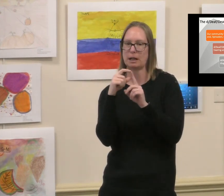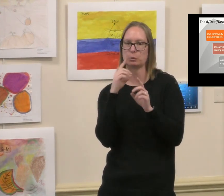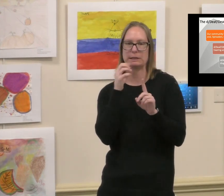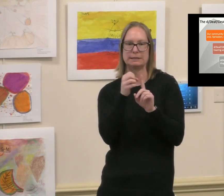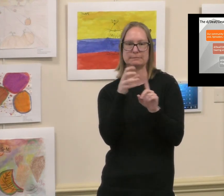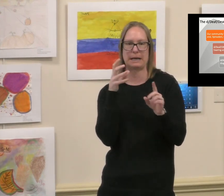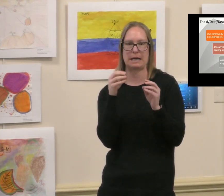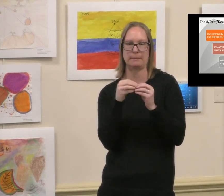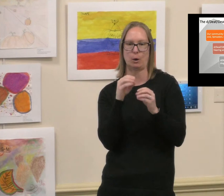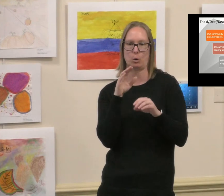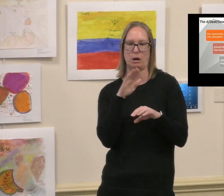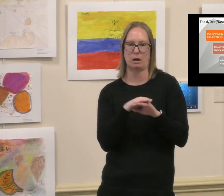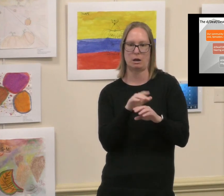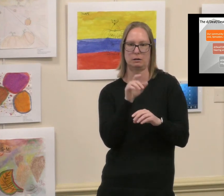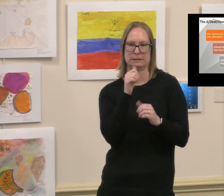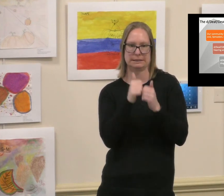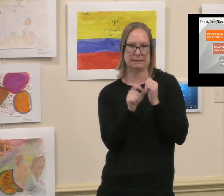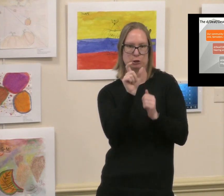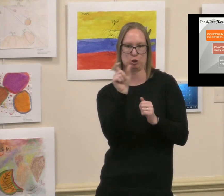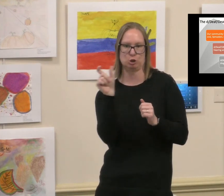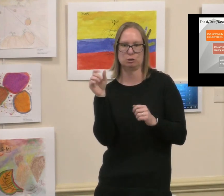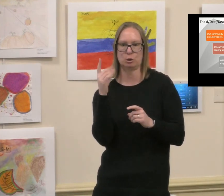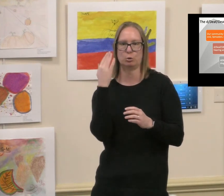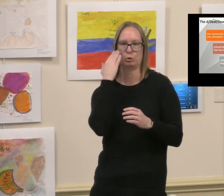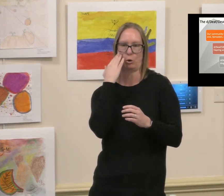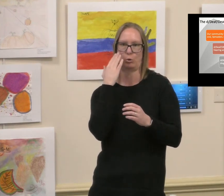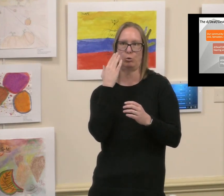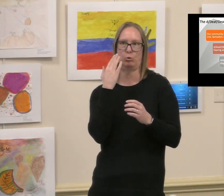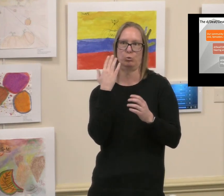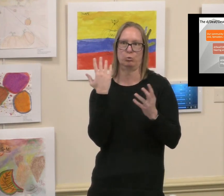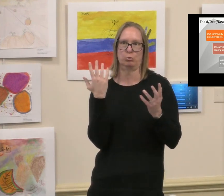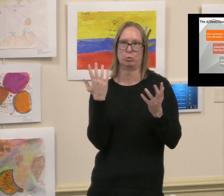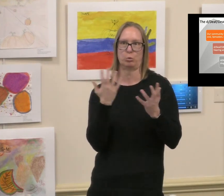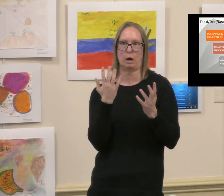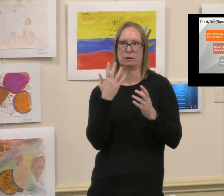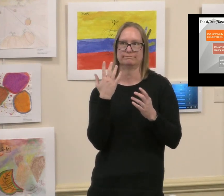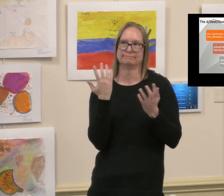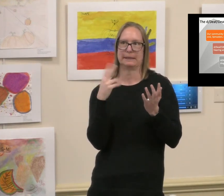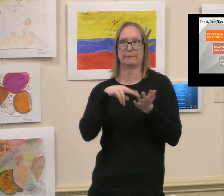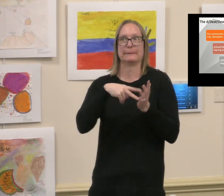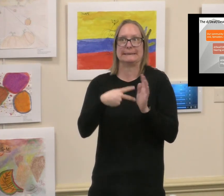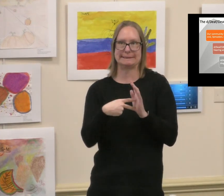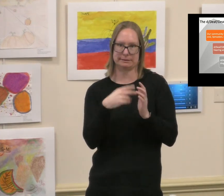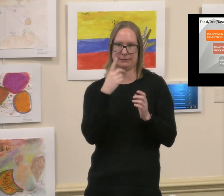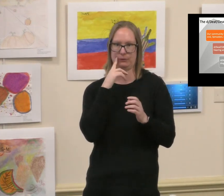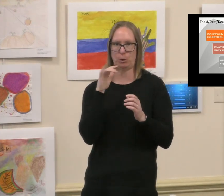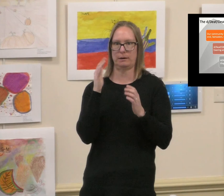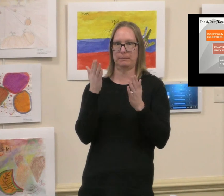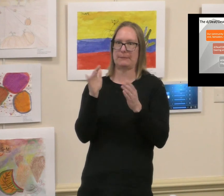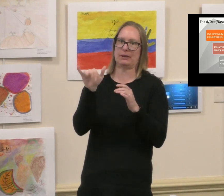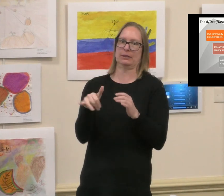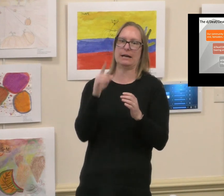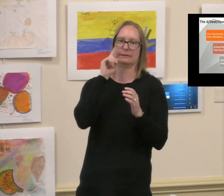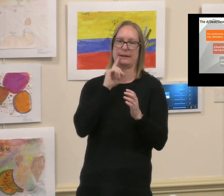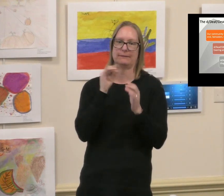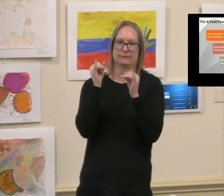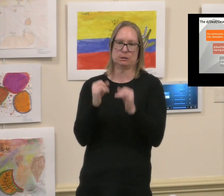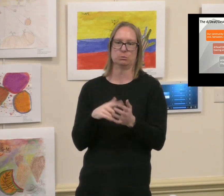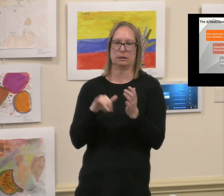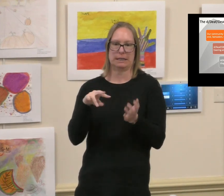We have different terms up on the screen that I will expand on to help you know what exactly it means for